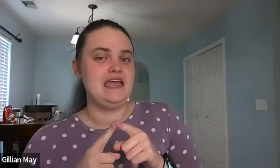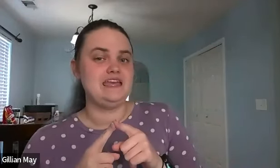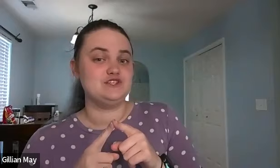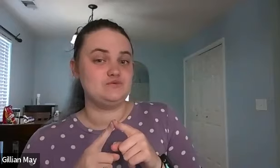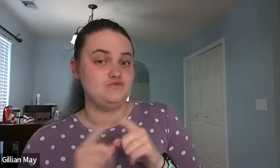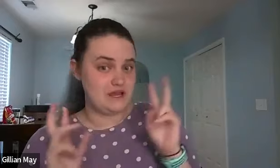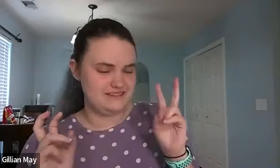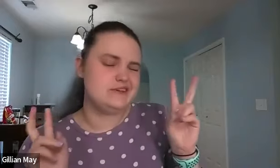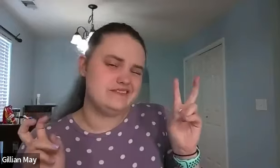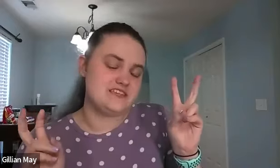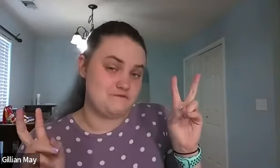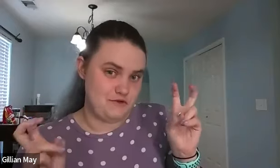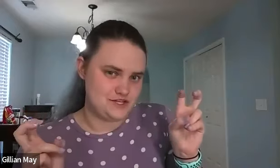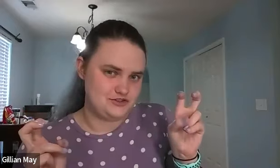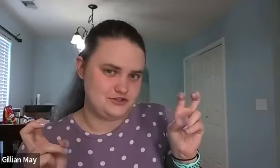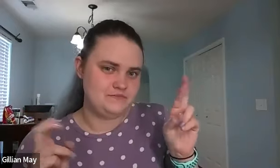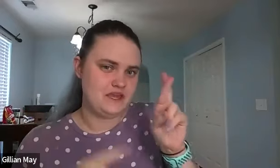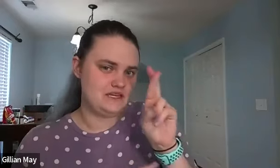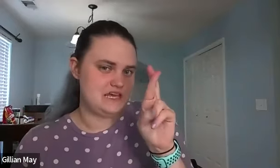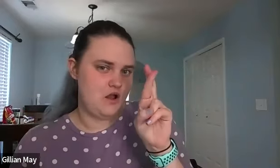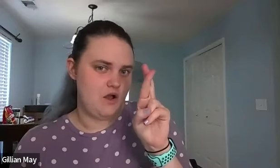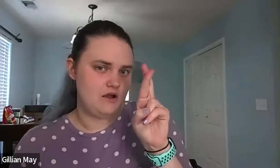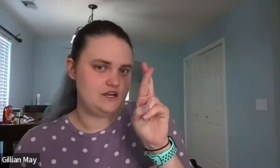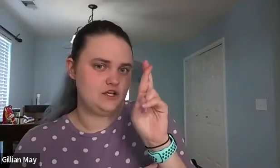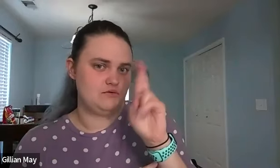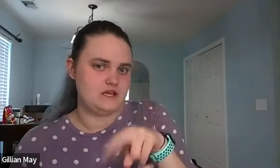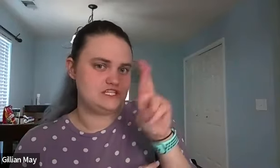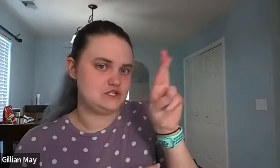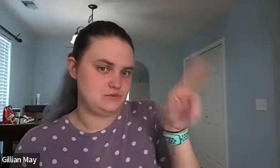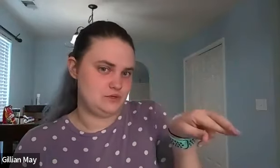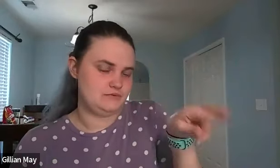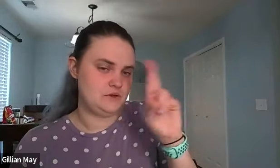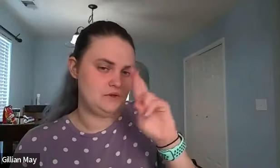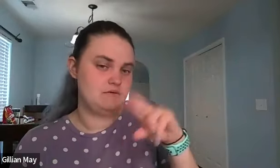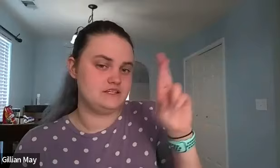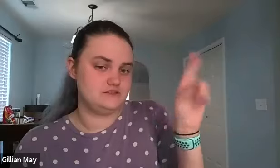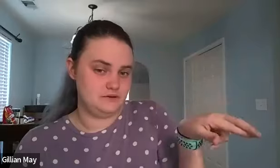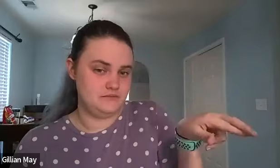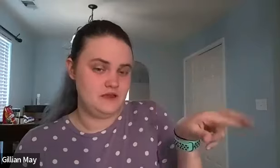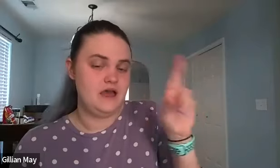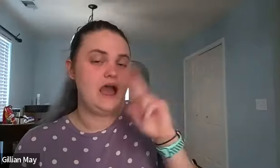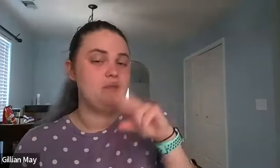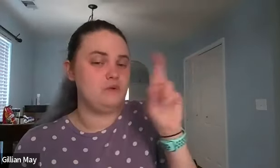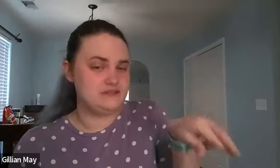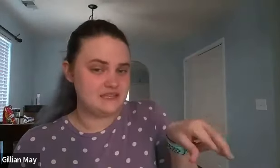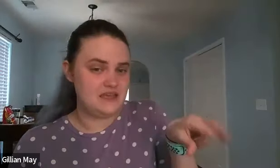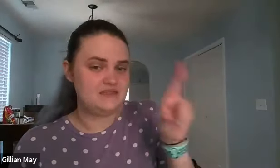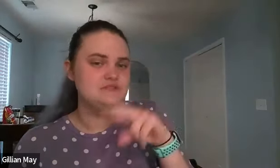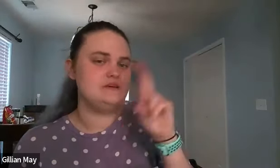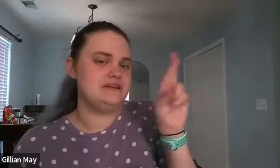is really the sign for restroom. And it's that R, and you go restroom. restroom. I will say this one